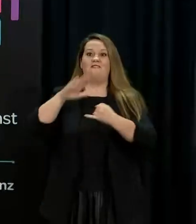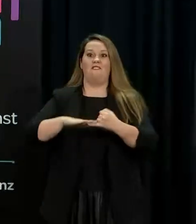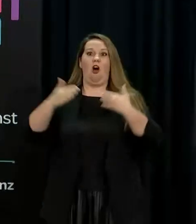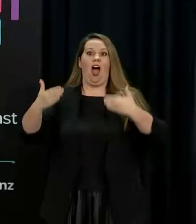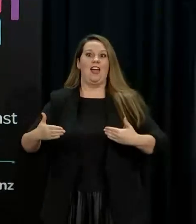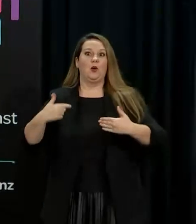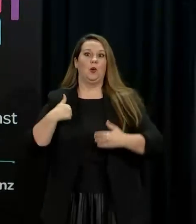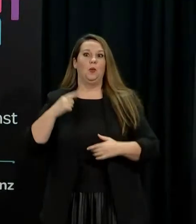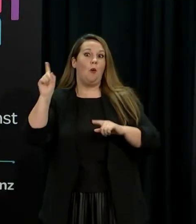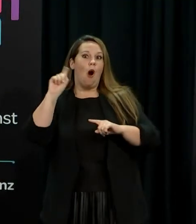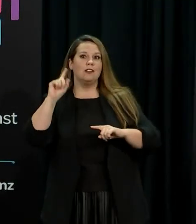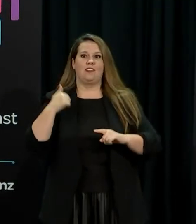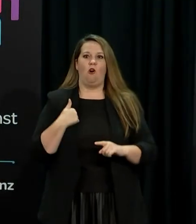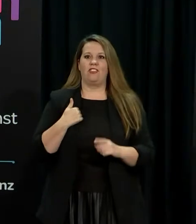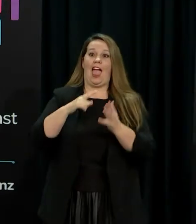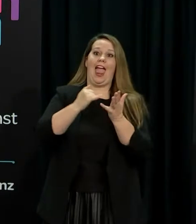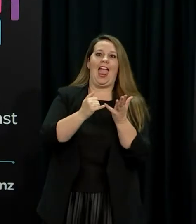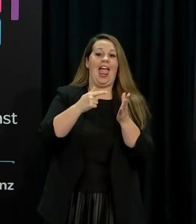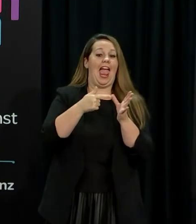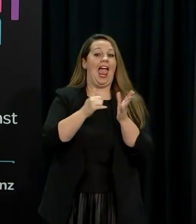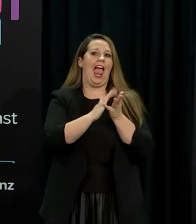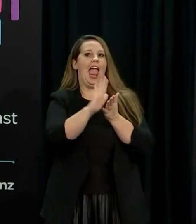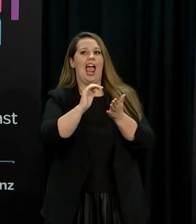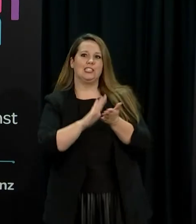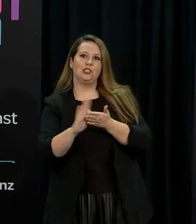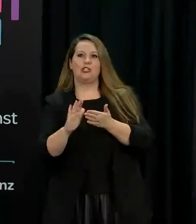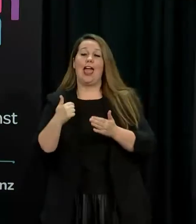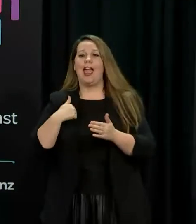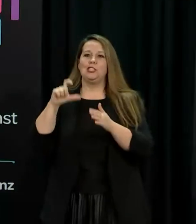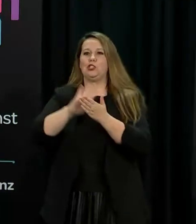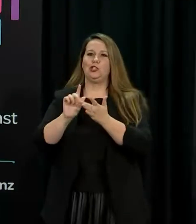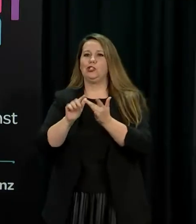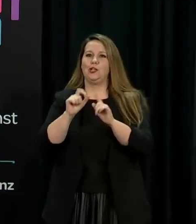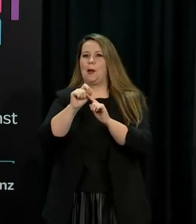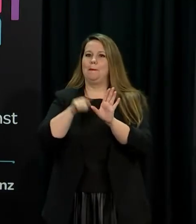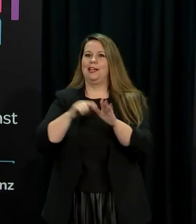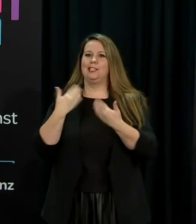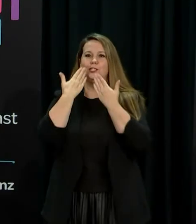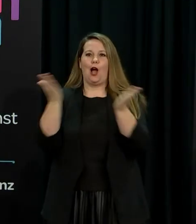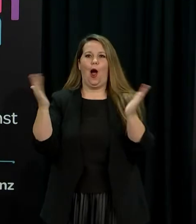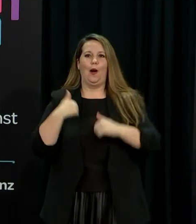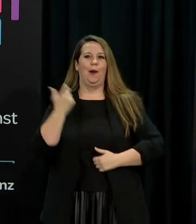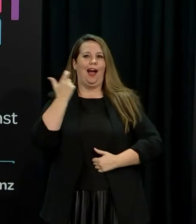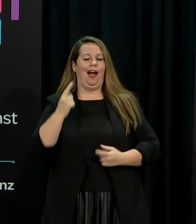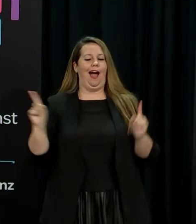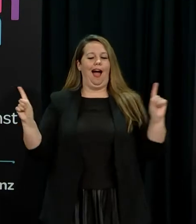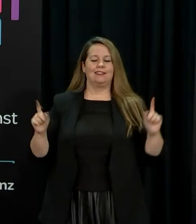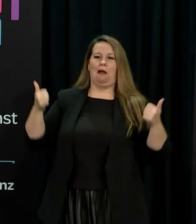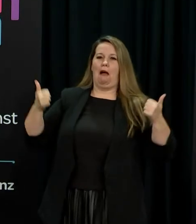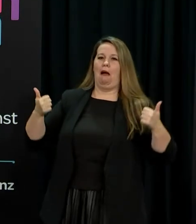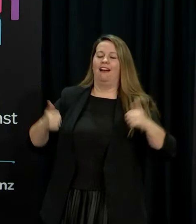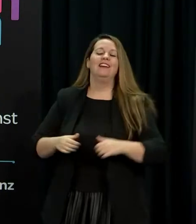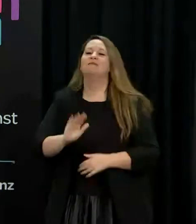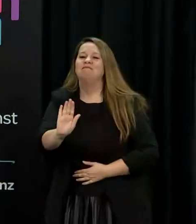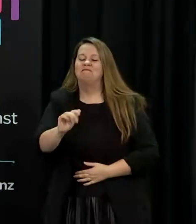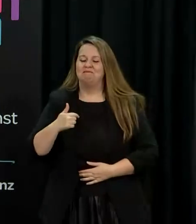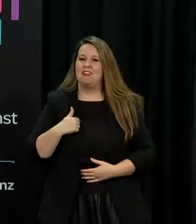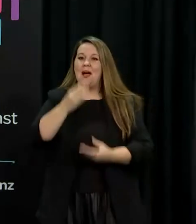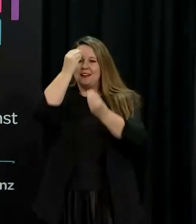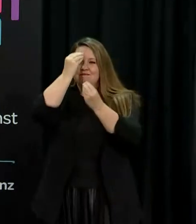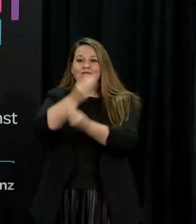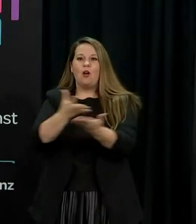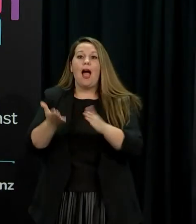Show. Today I am, of course, joined by Dr. Bloomfield, who's going to give us an update on how the health system is preparing for